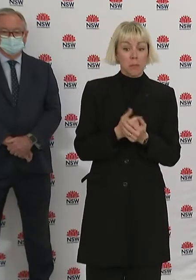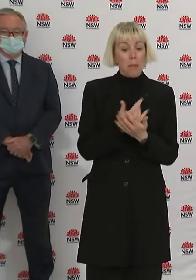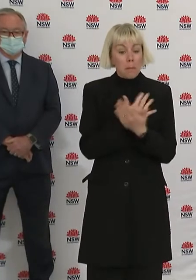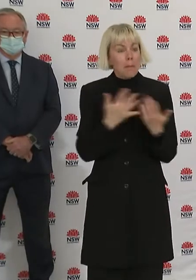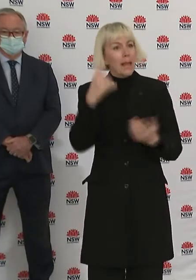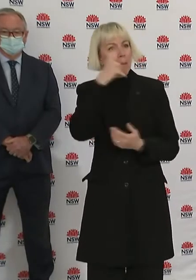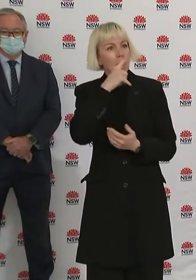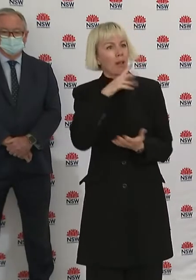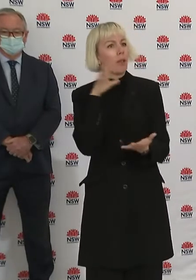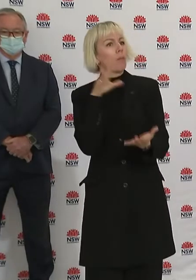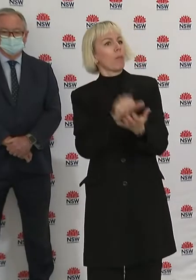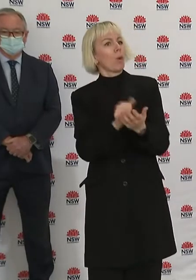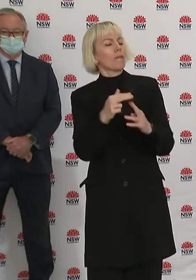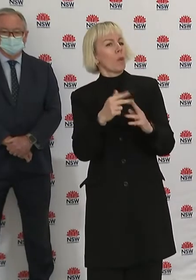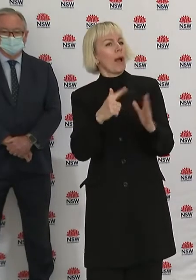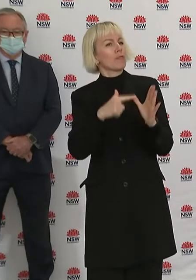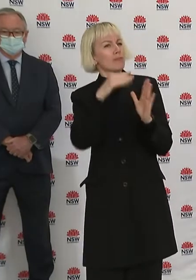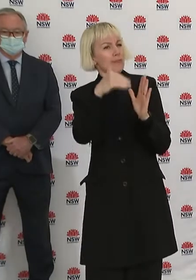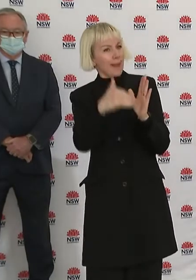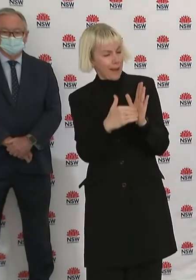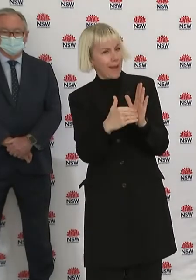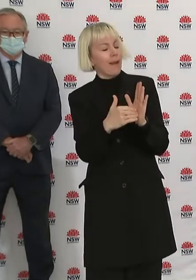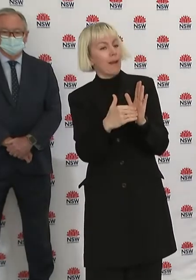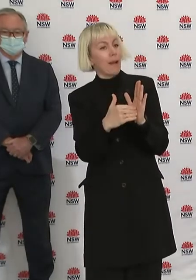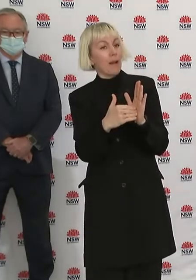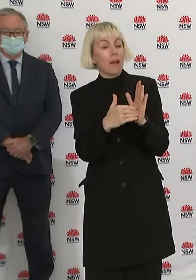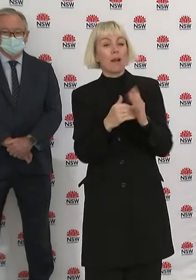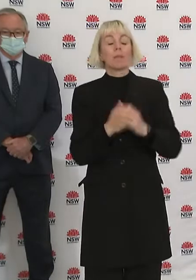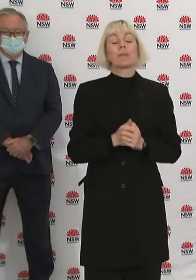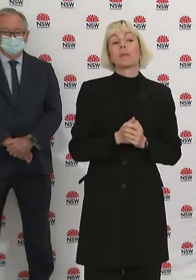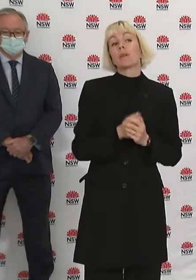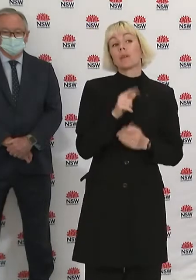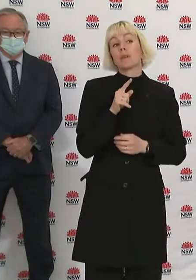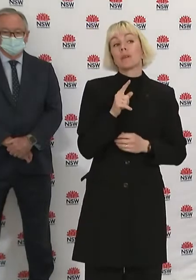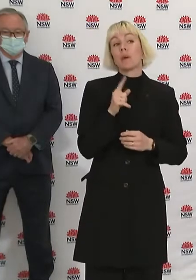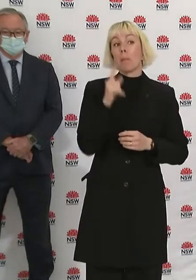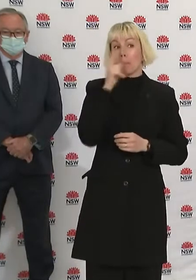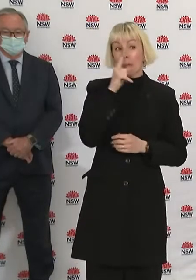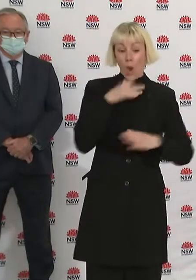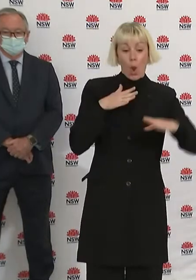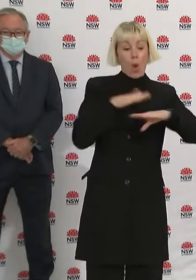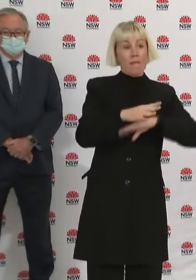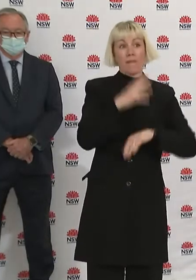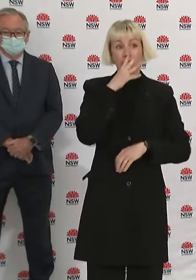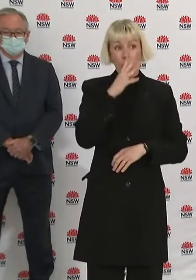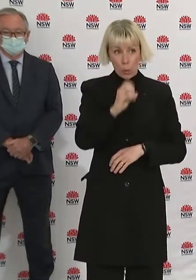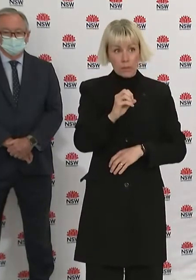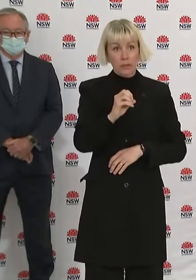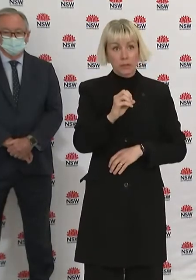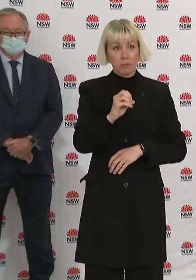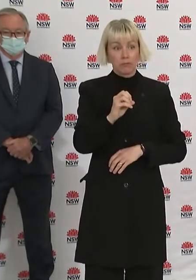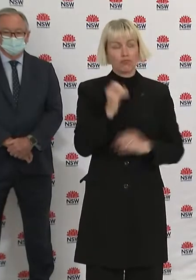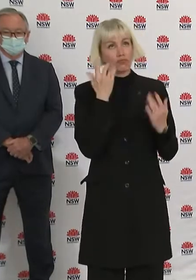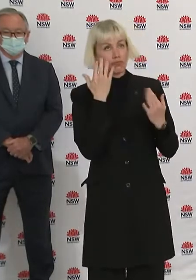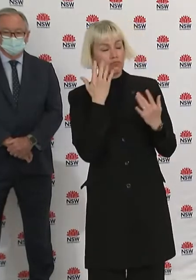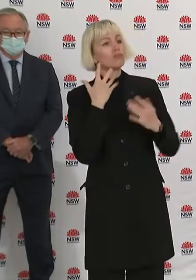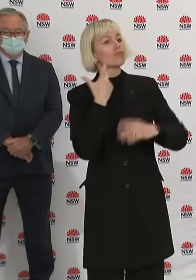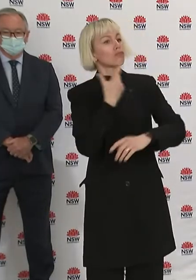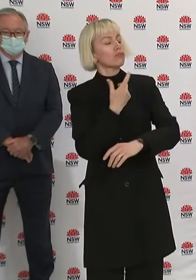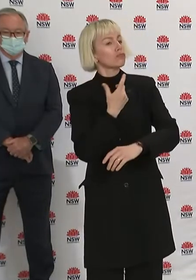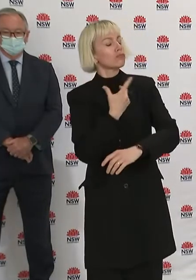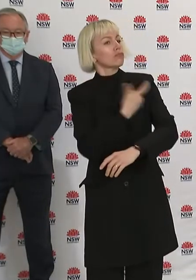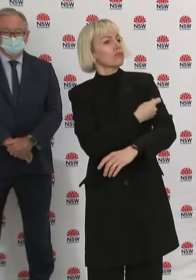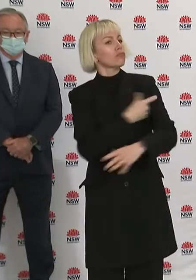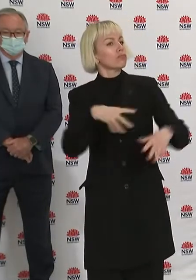people, if you look at the data, people over 40. There are a lot of people over 40. So whilst I accept